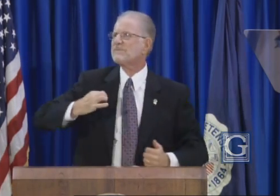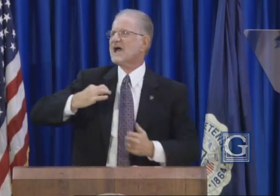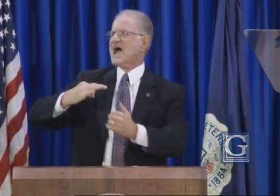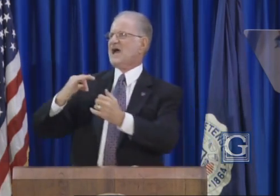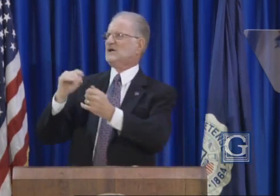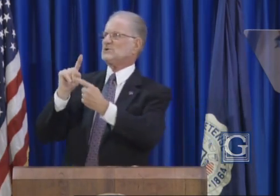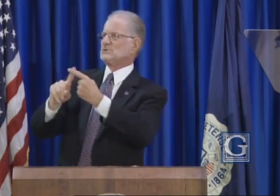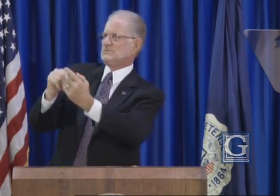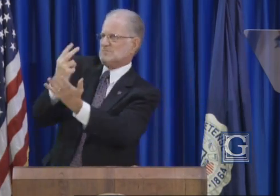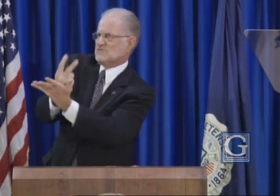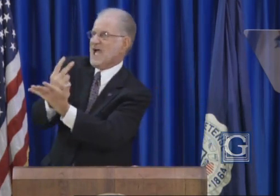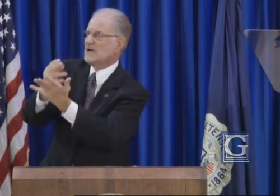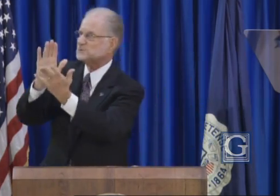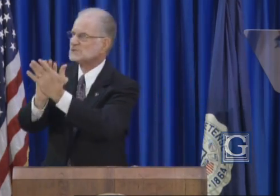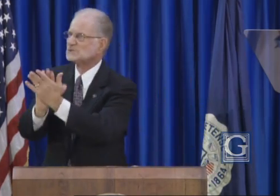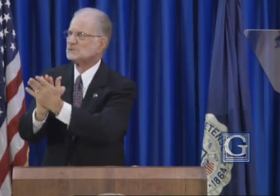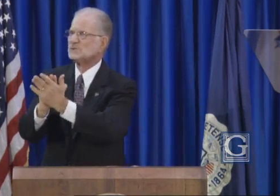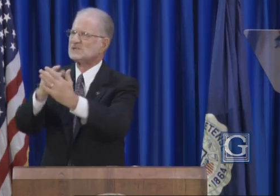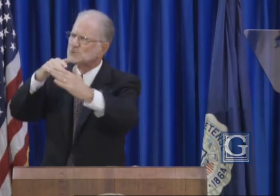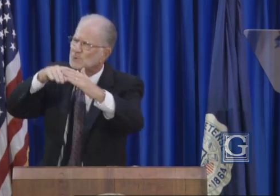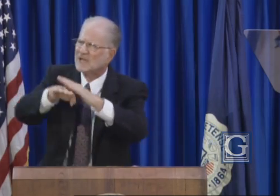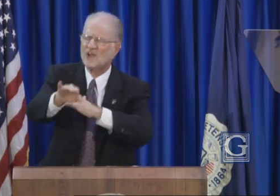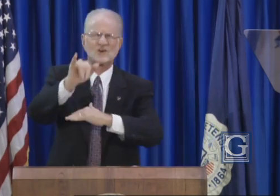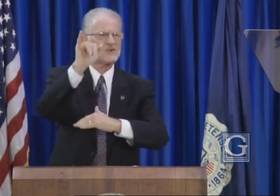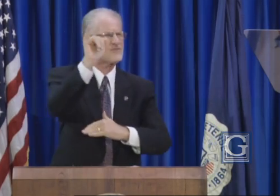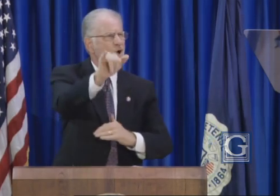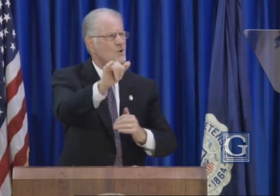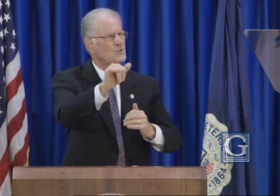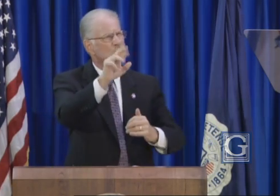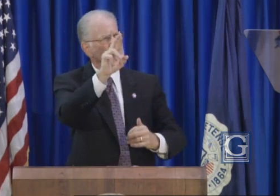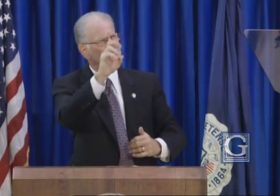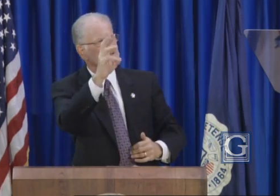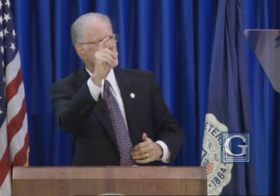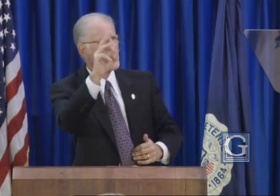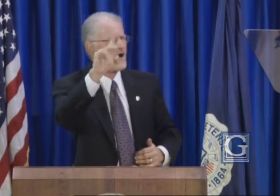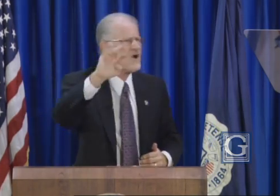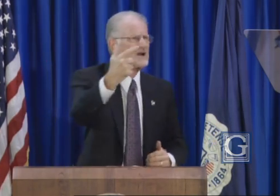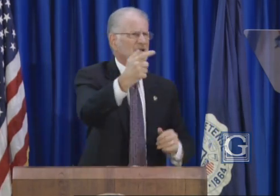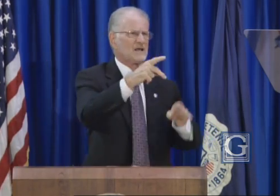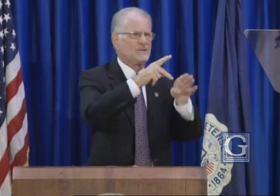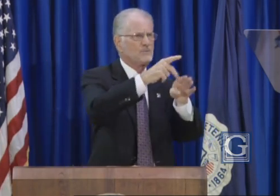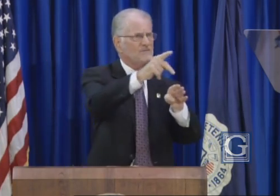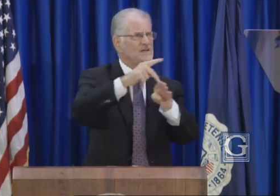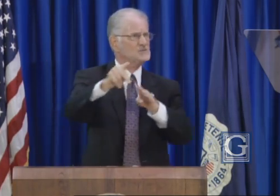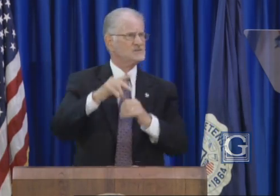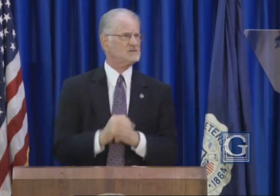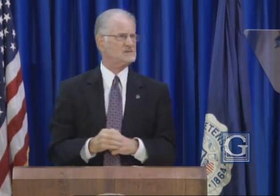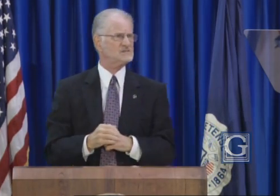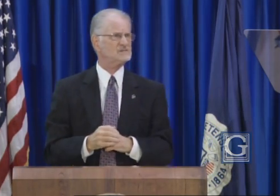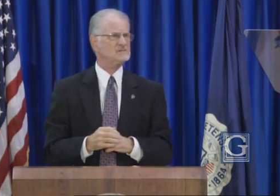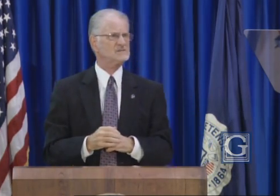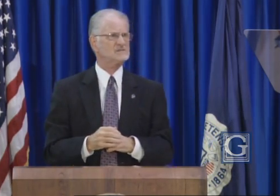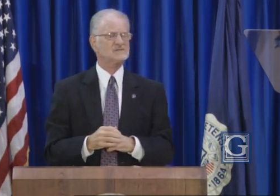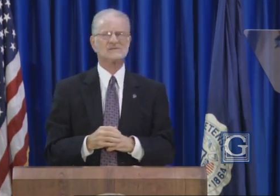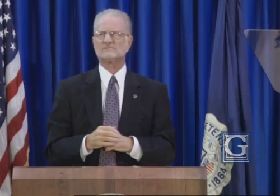When they graduate, they can apply to graduate schools to enter these rewarding professions.